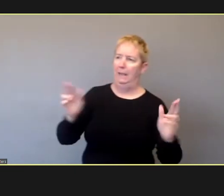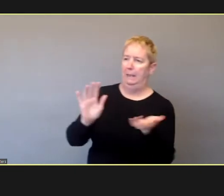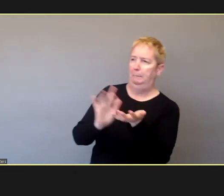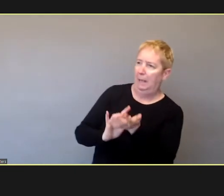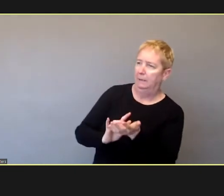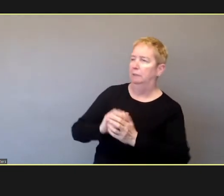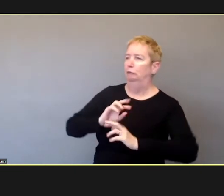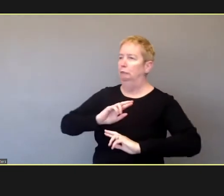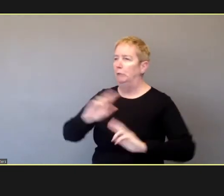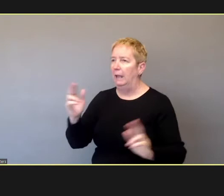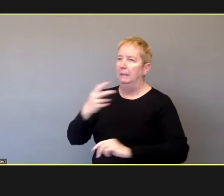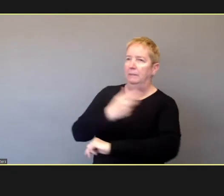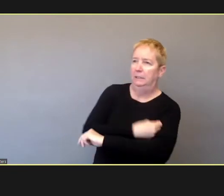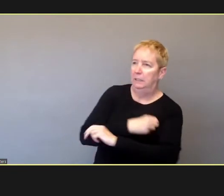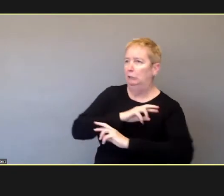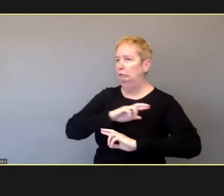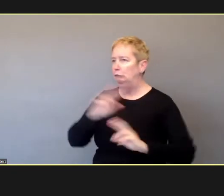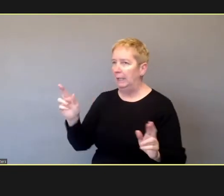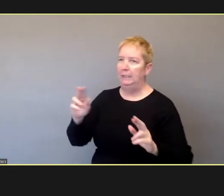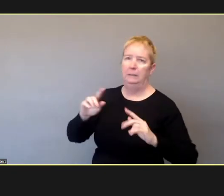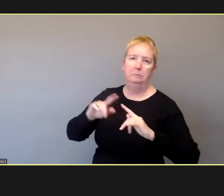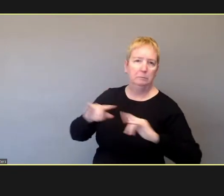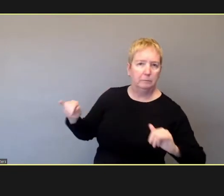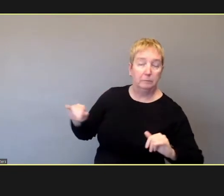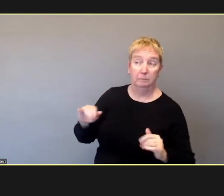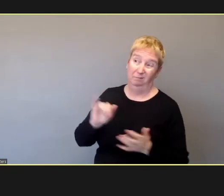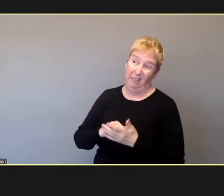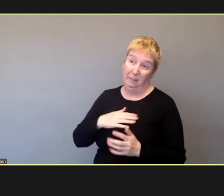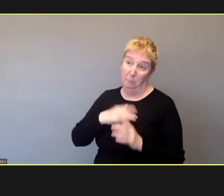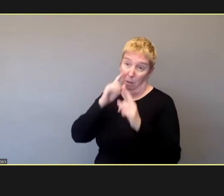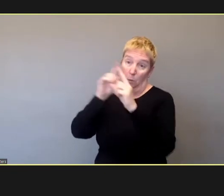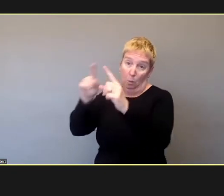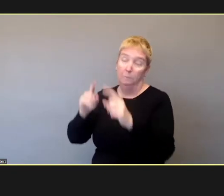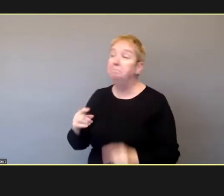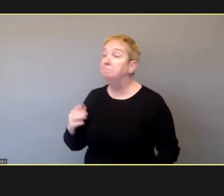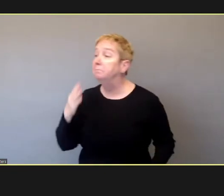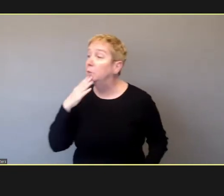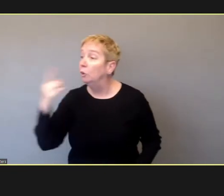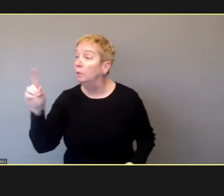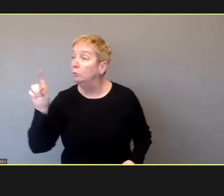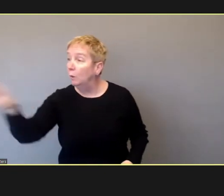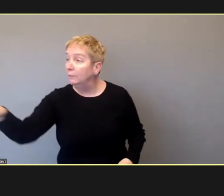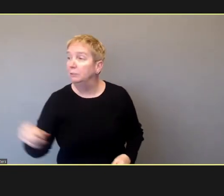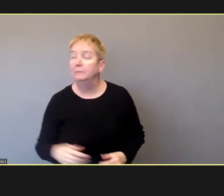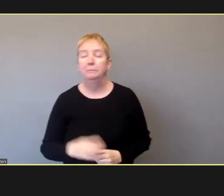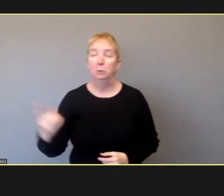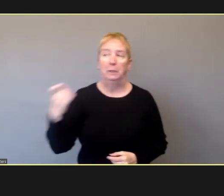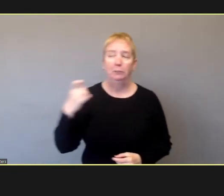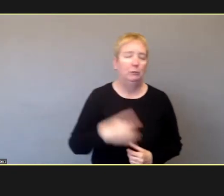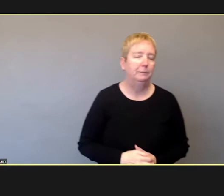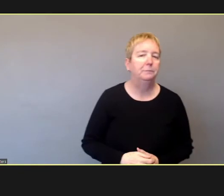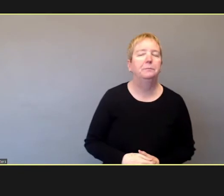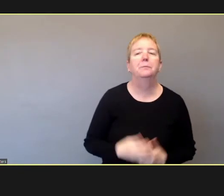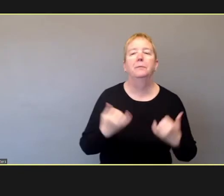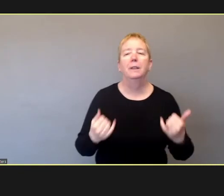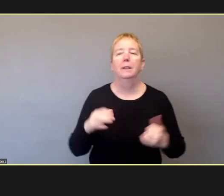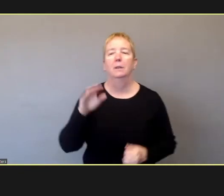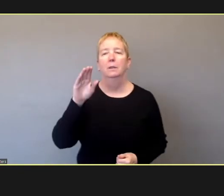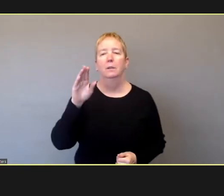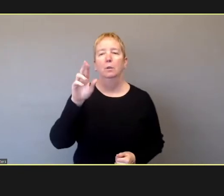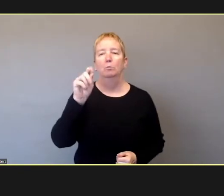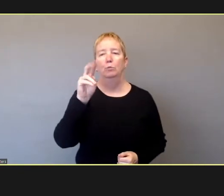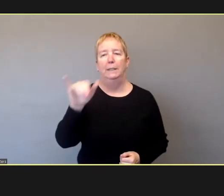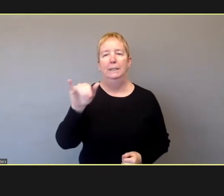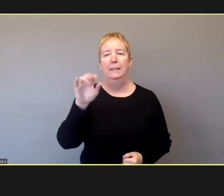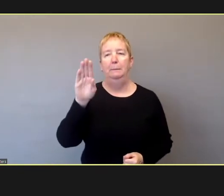far. Thanks. Good question. All right, next we're going to go to Brittany Bade at KRQE, and